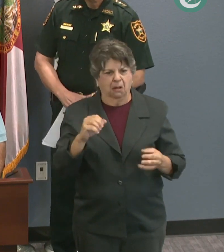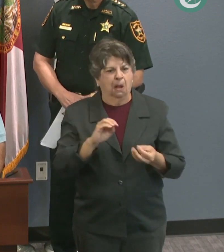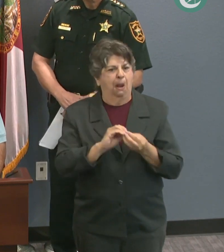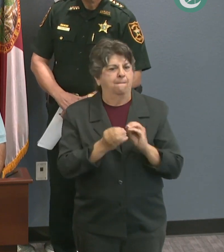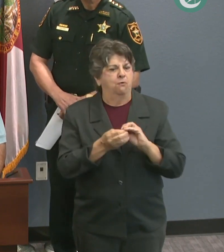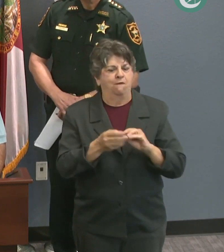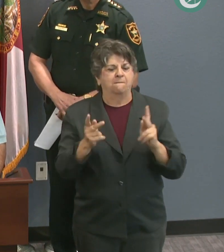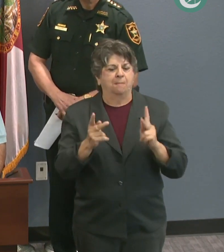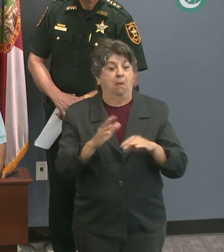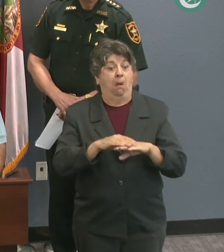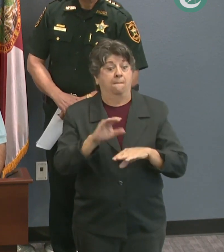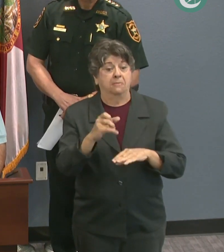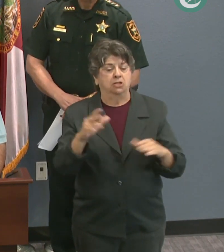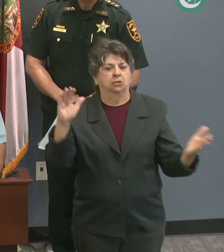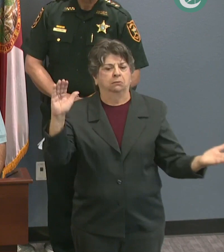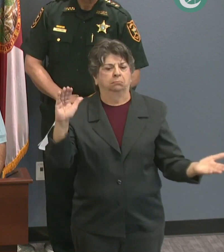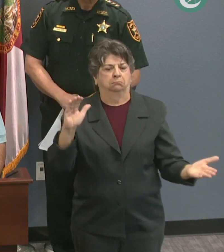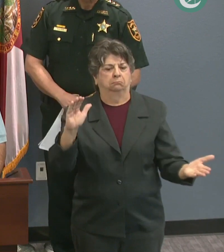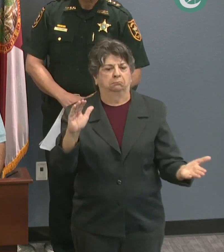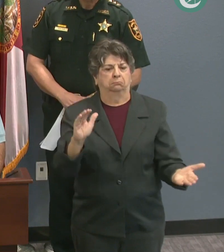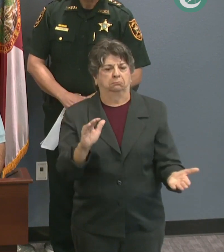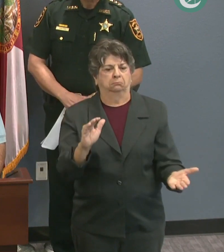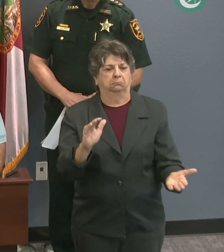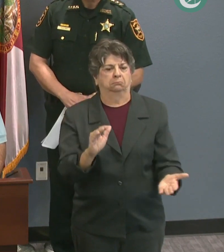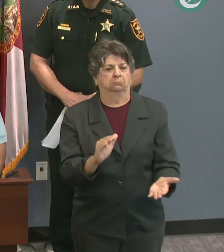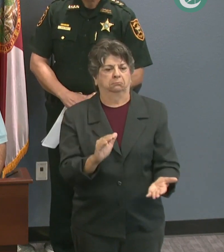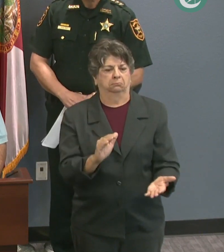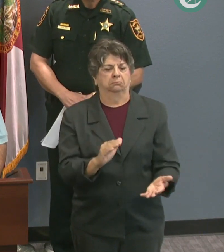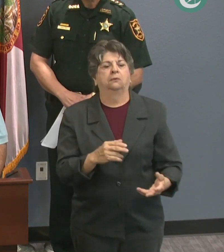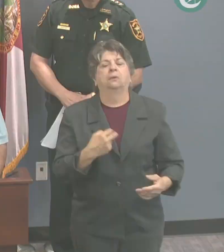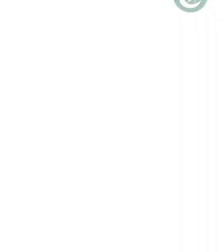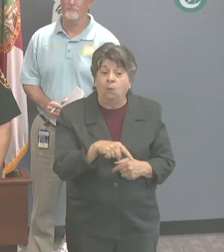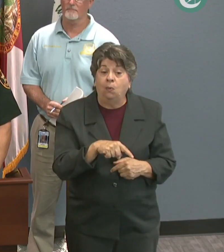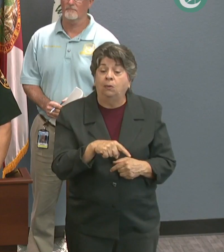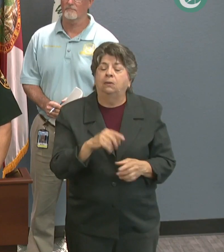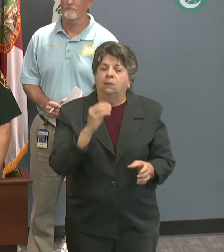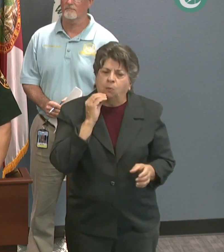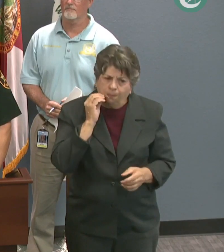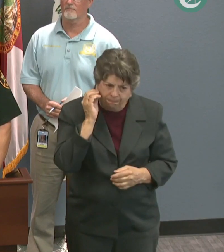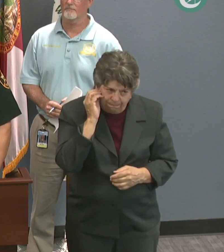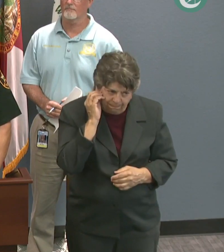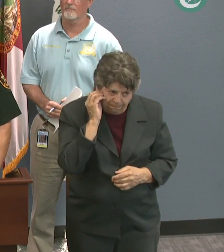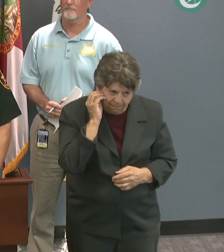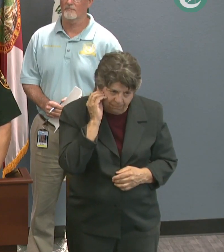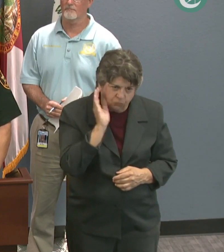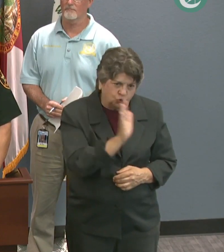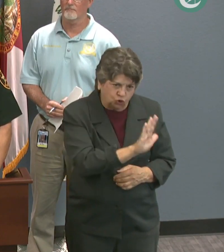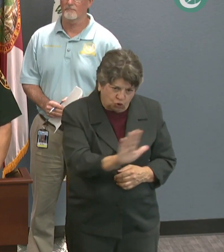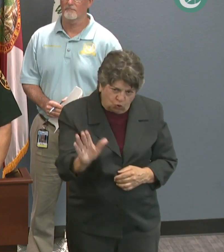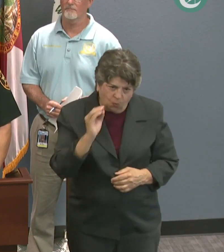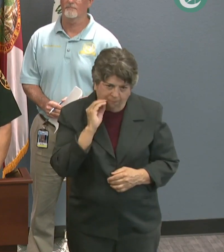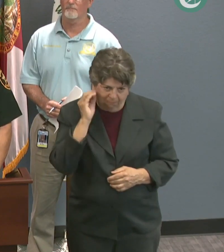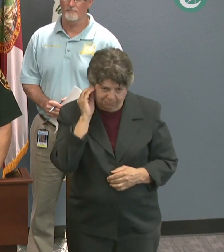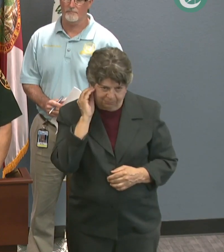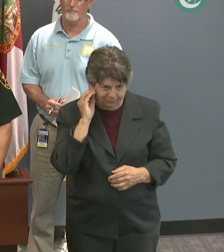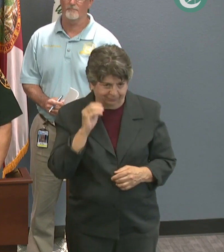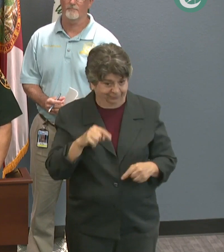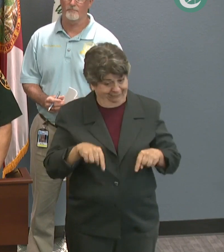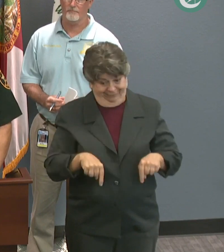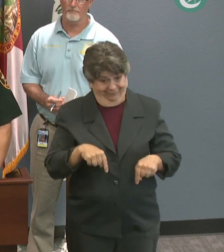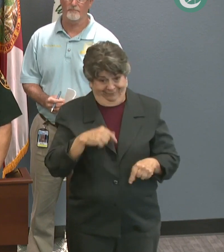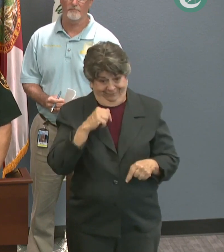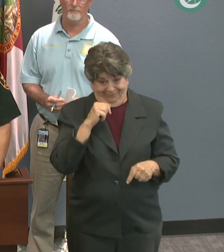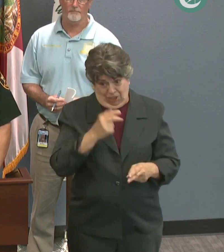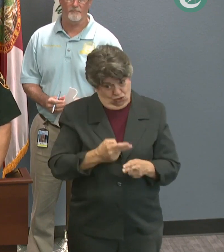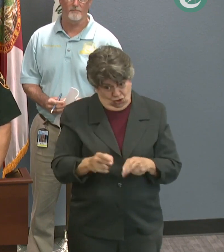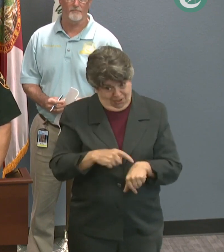that, work with our beach communities, and make those decisions as we move forward. That this is not short-term. This is not what we